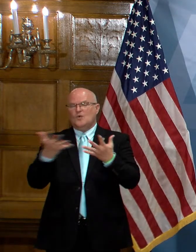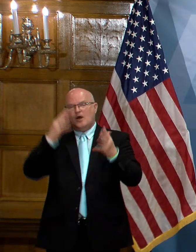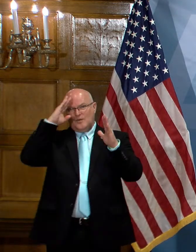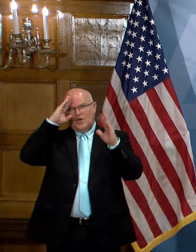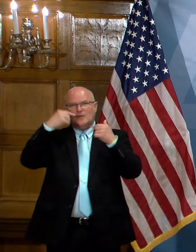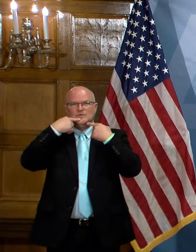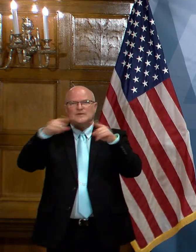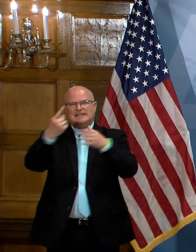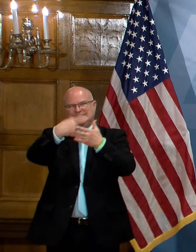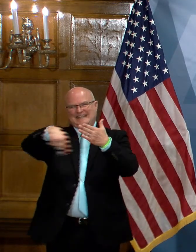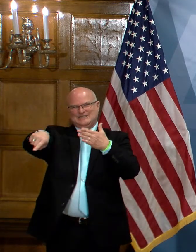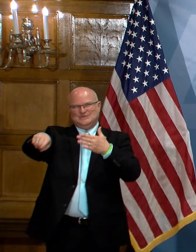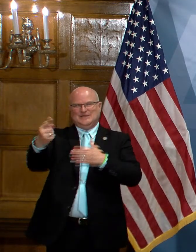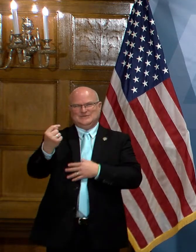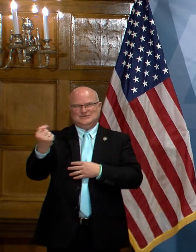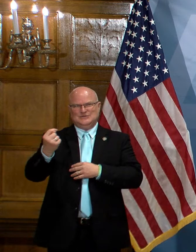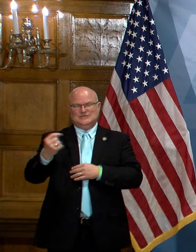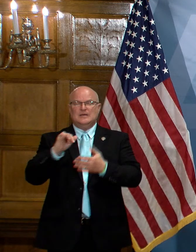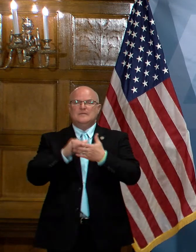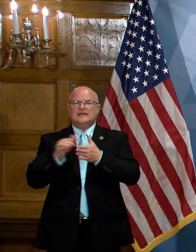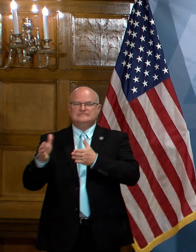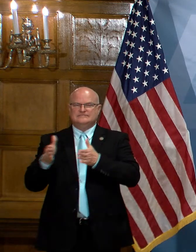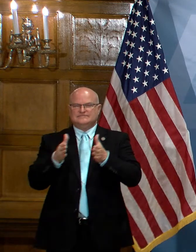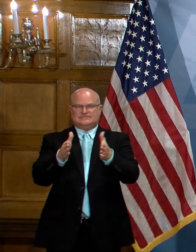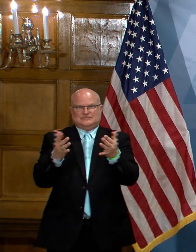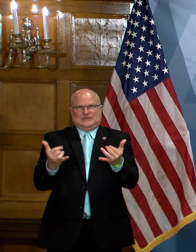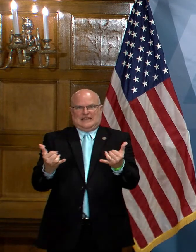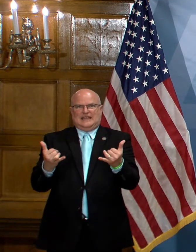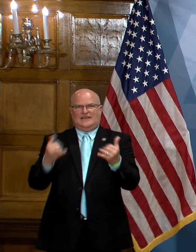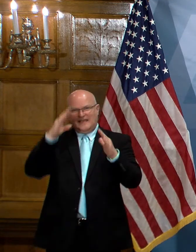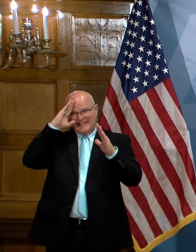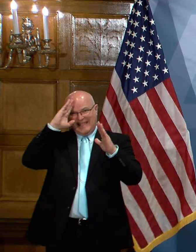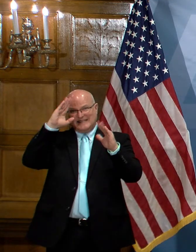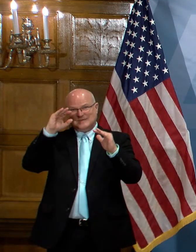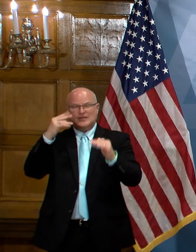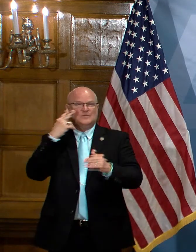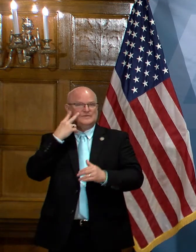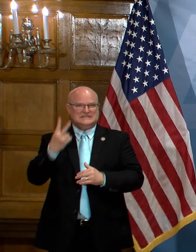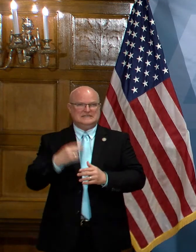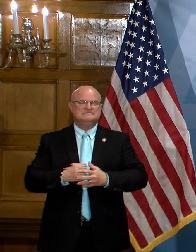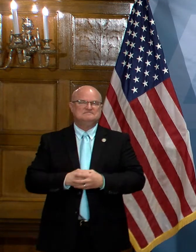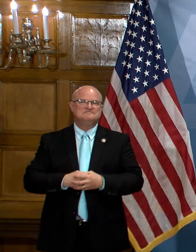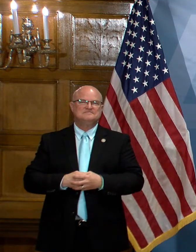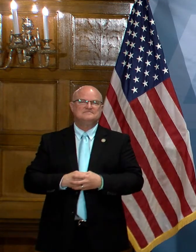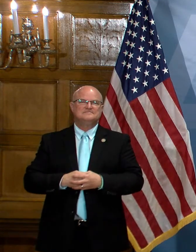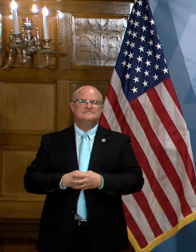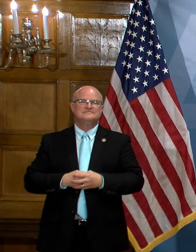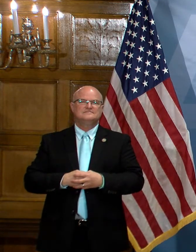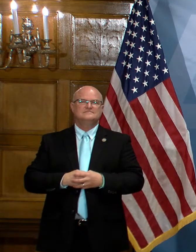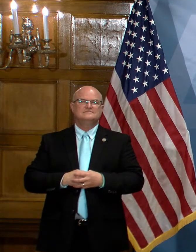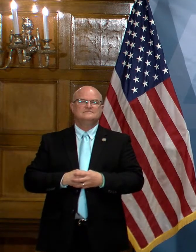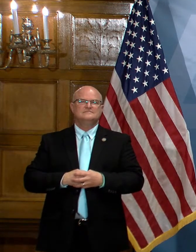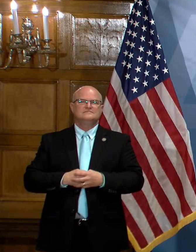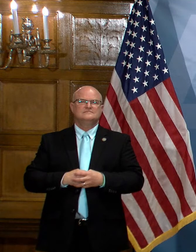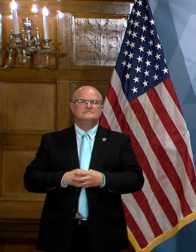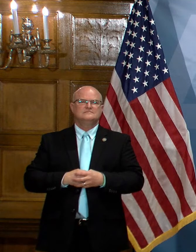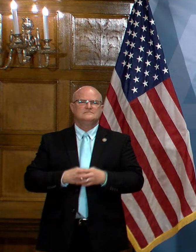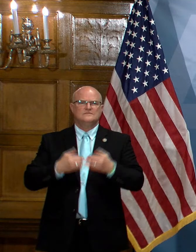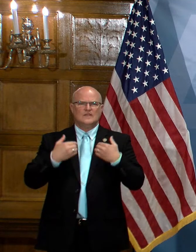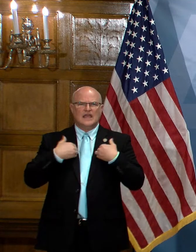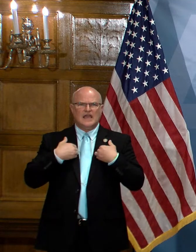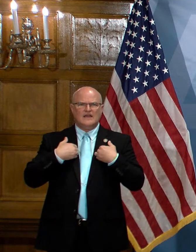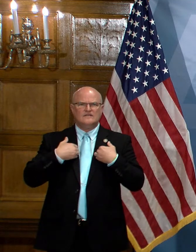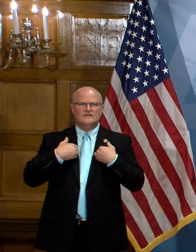we hope to announce next week, but that's the direction we're going and the expectation that we would have. I don't know whether we